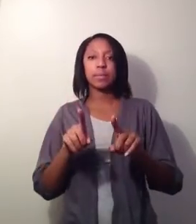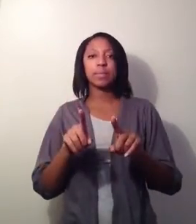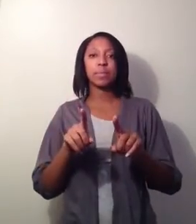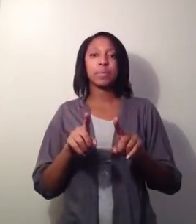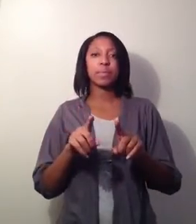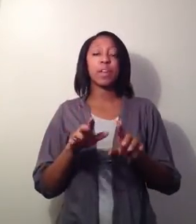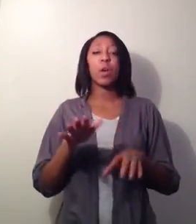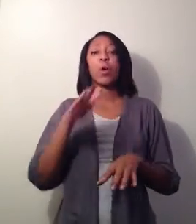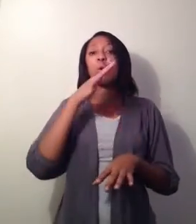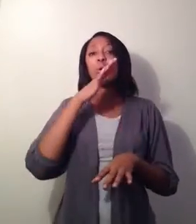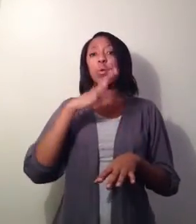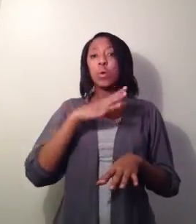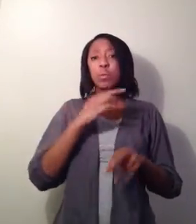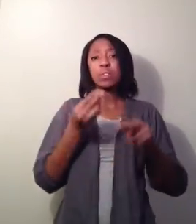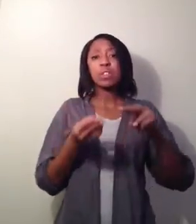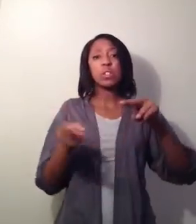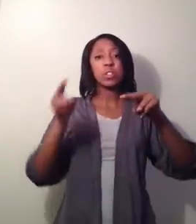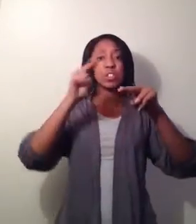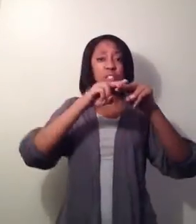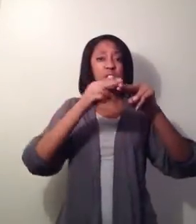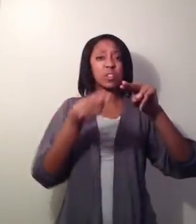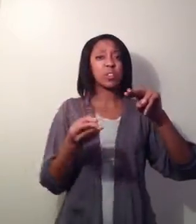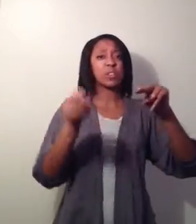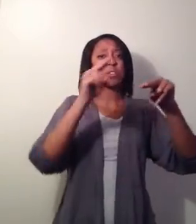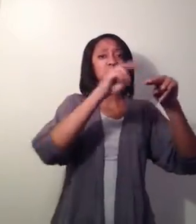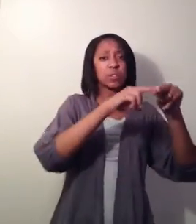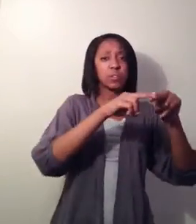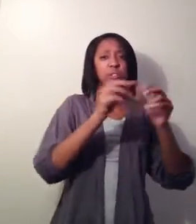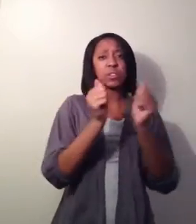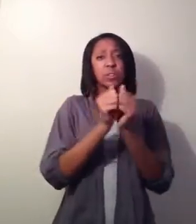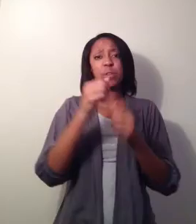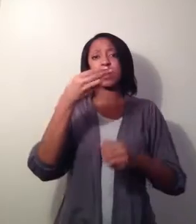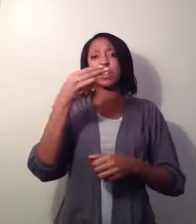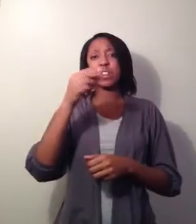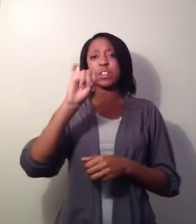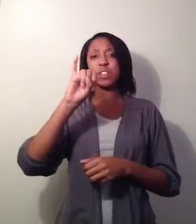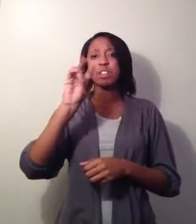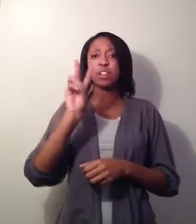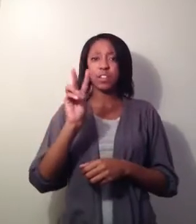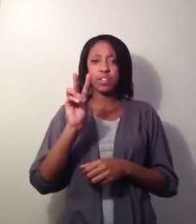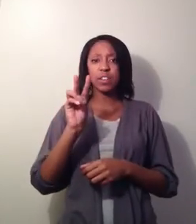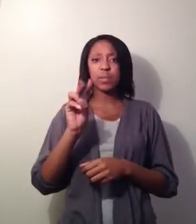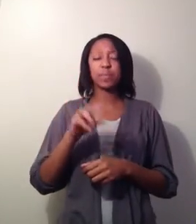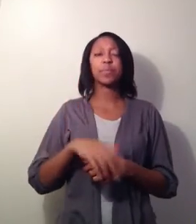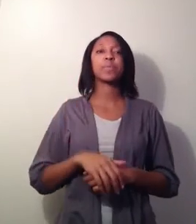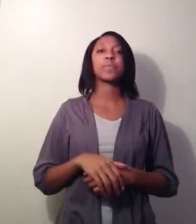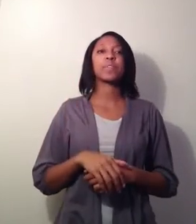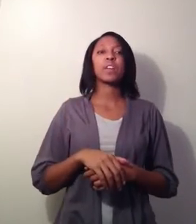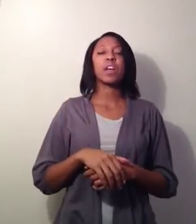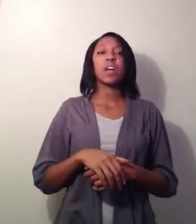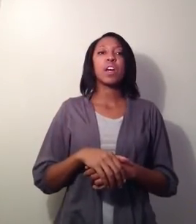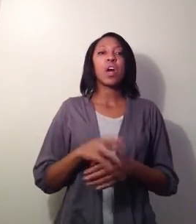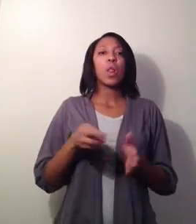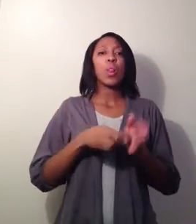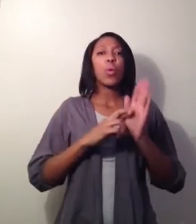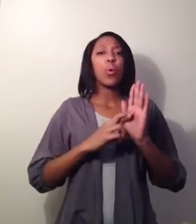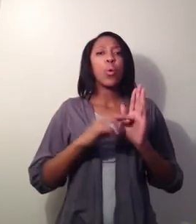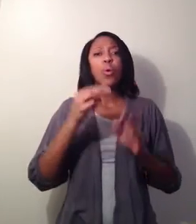up increasing proportions of HIV among black people. The role of HIV testing, I think, cannot be